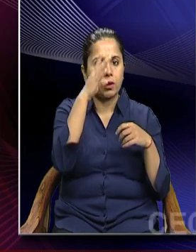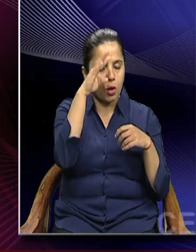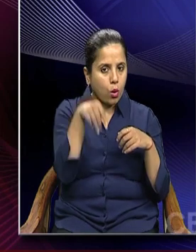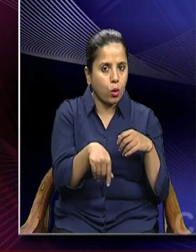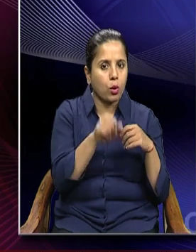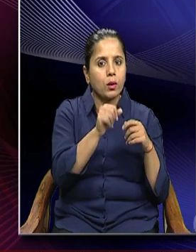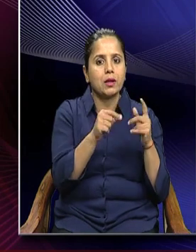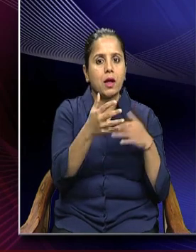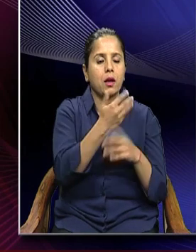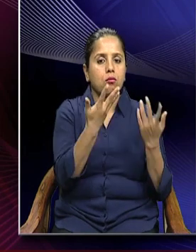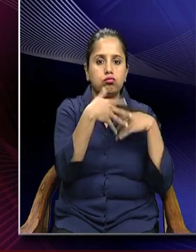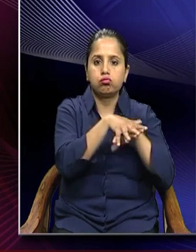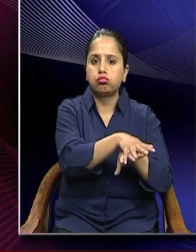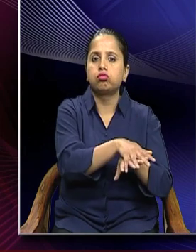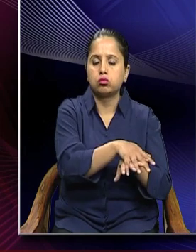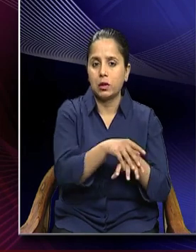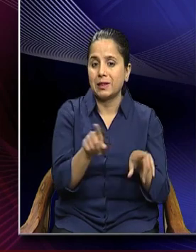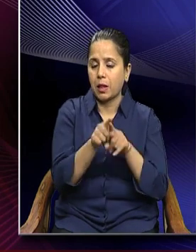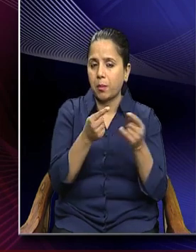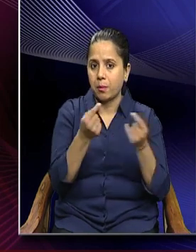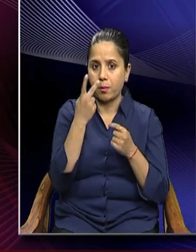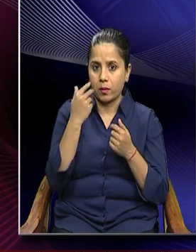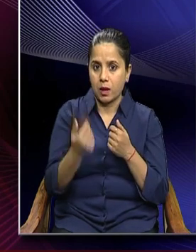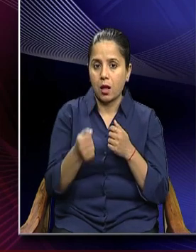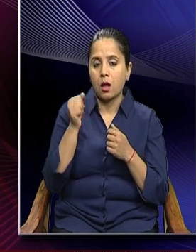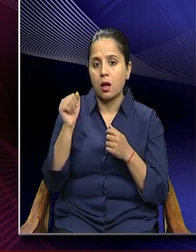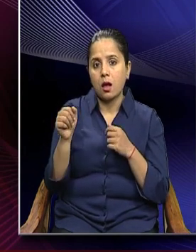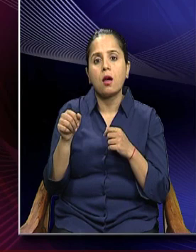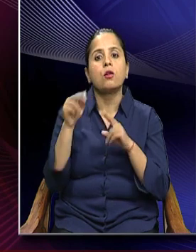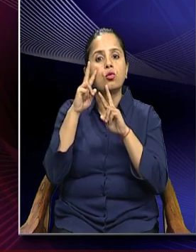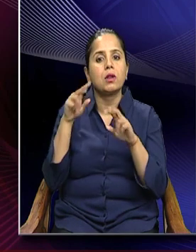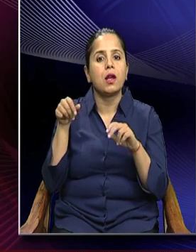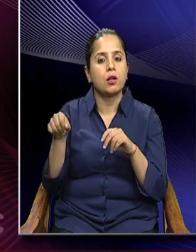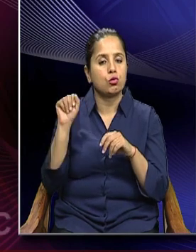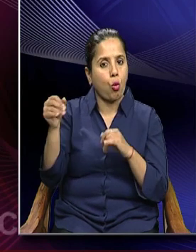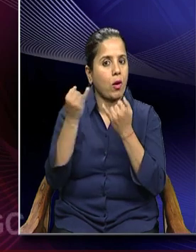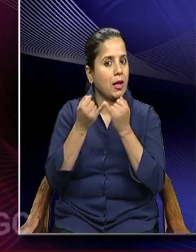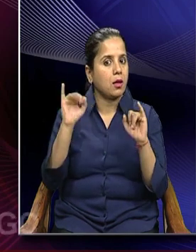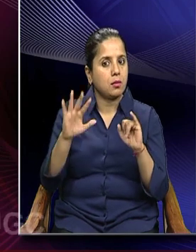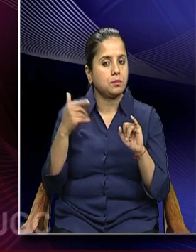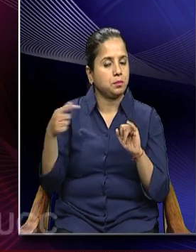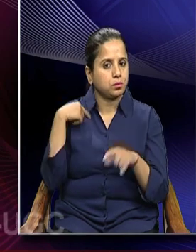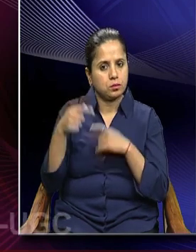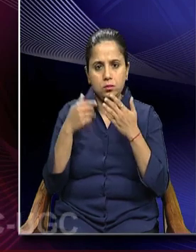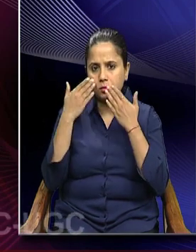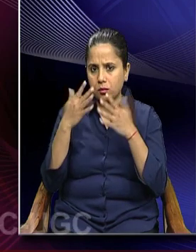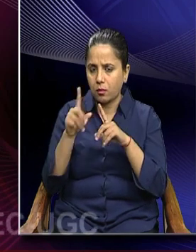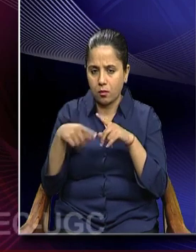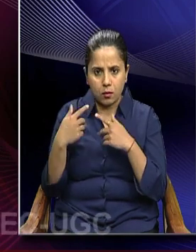data are fused. Similarly, the quantitative research is independent of context. So, we have already studied